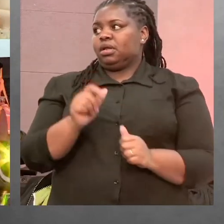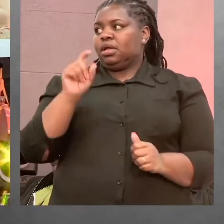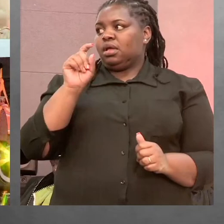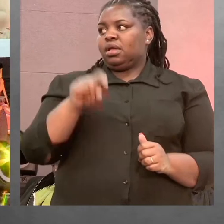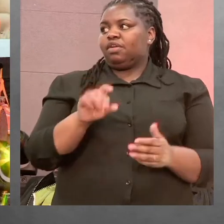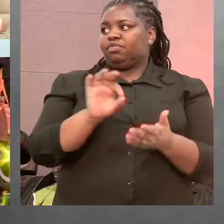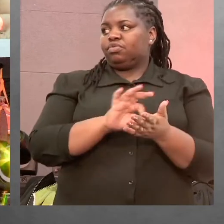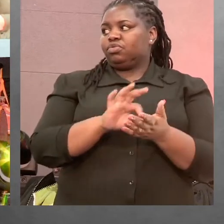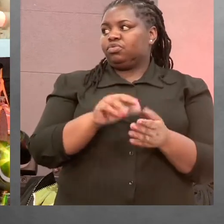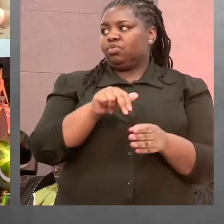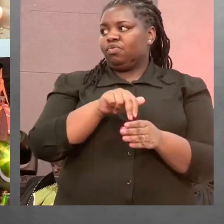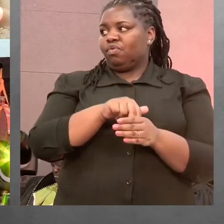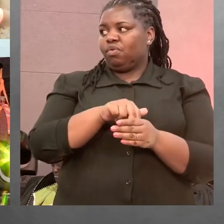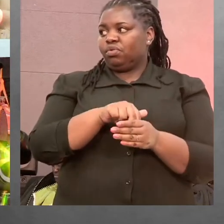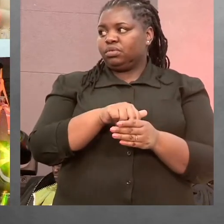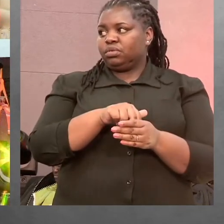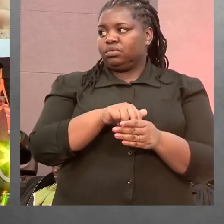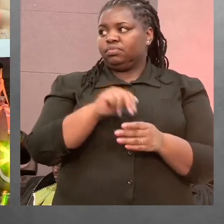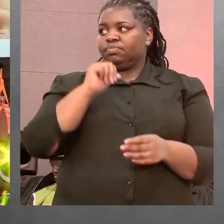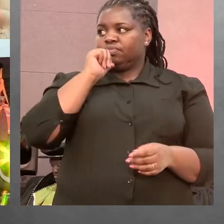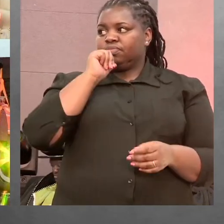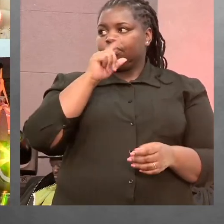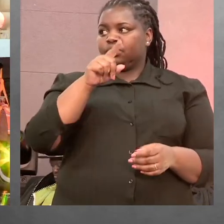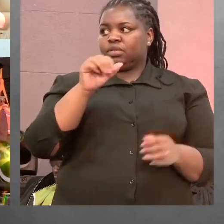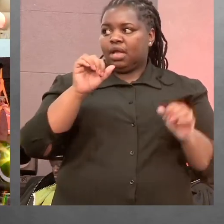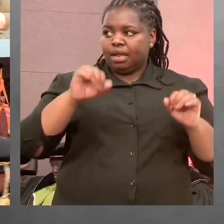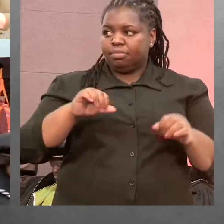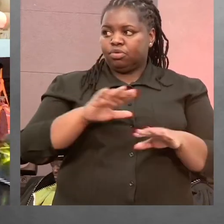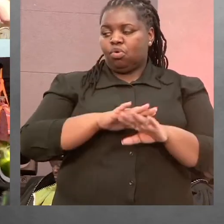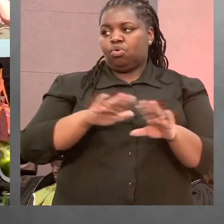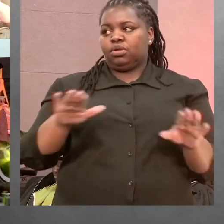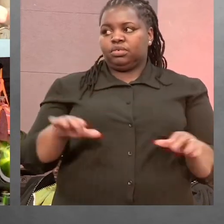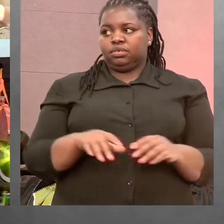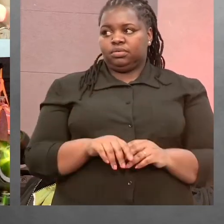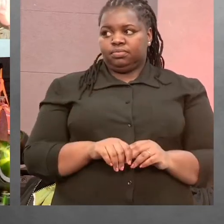vote whether he is admitted or not.